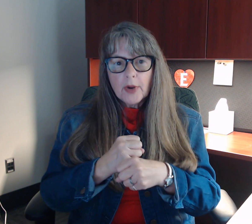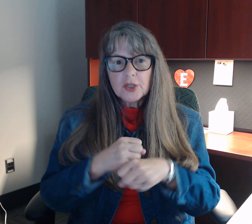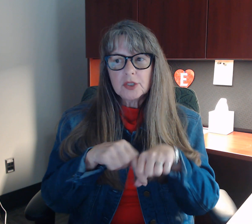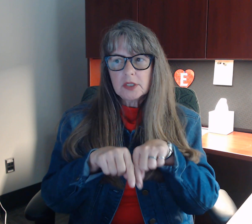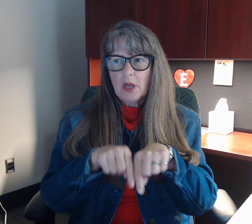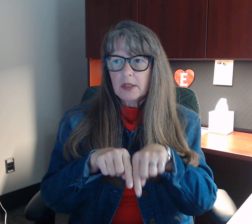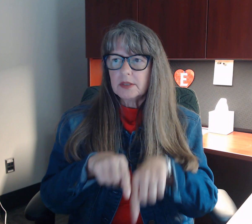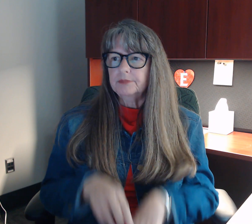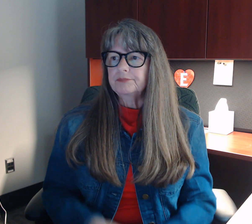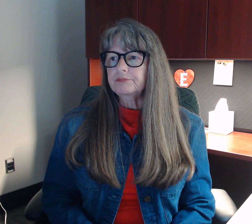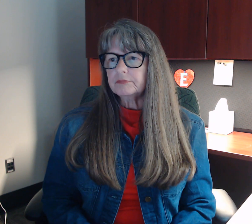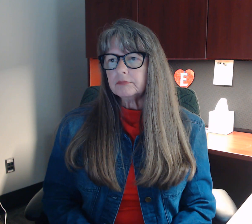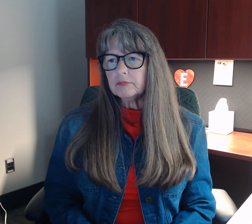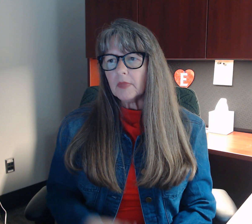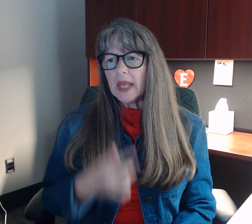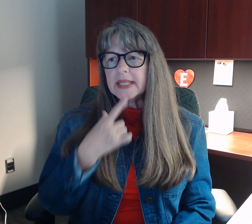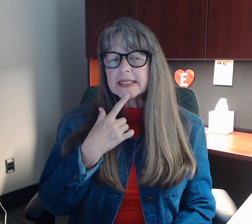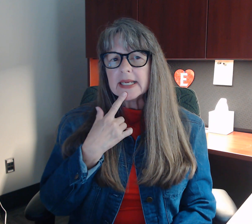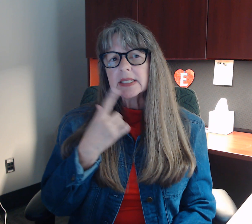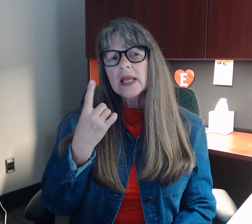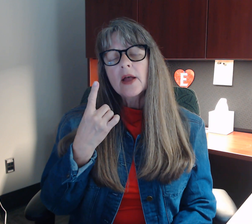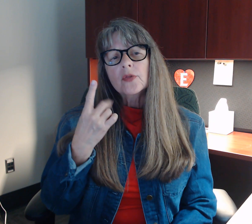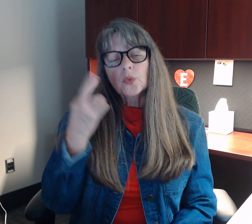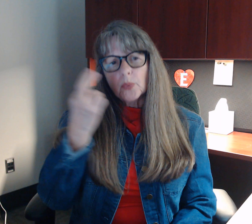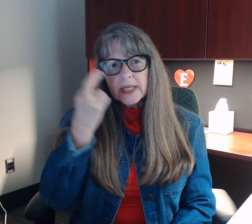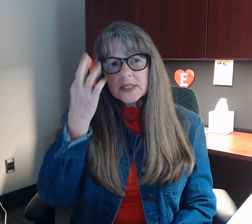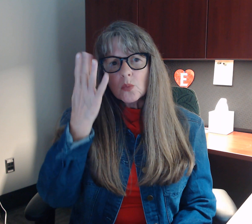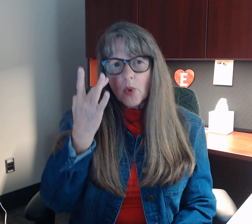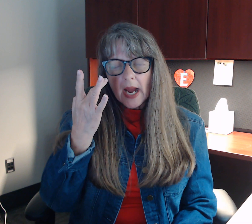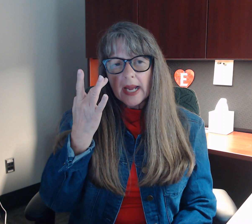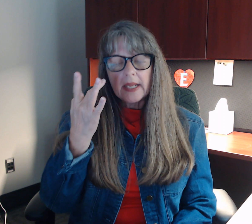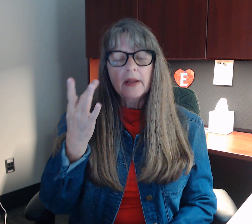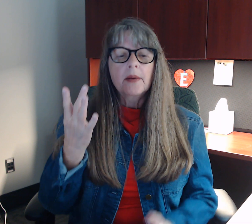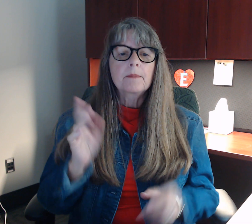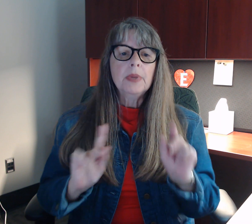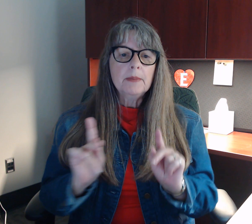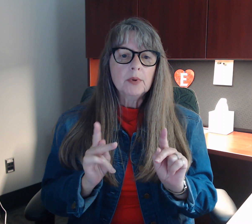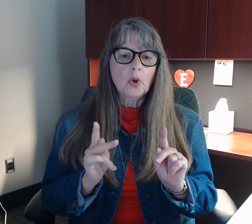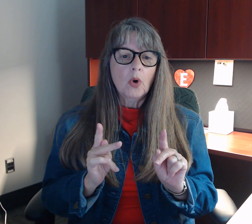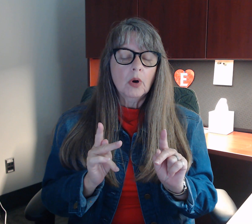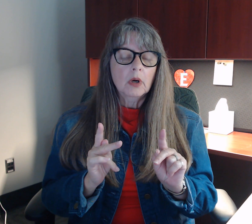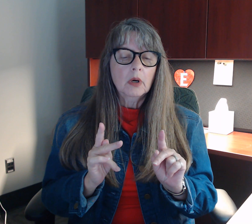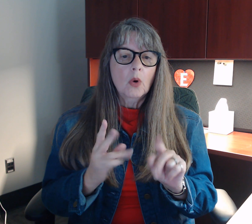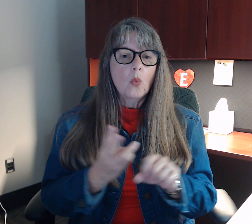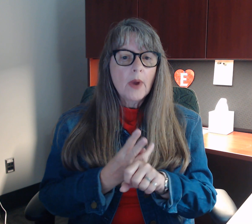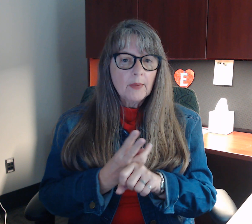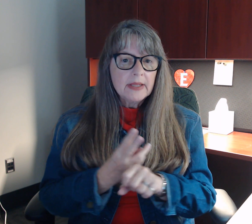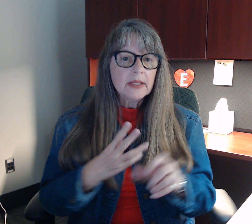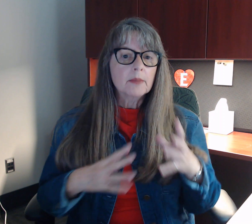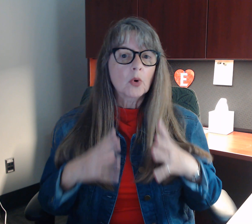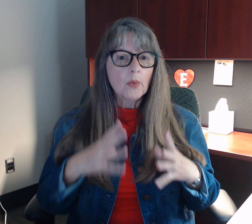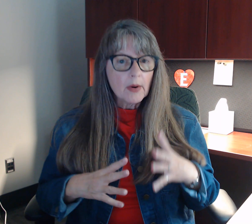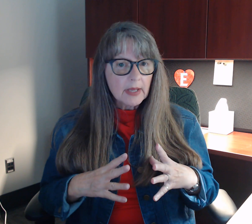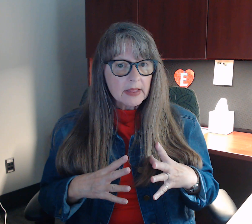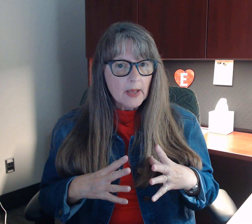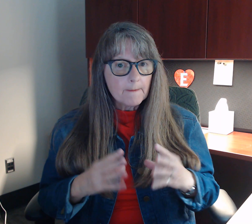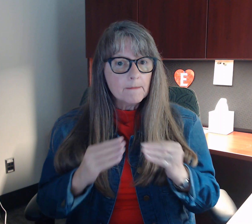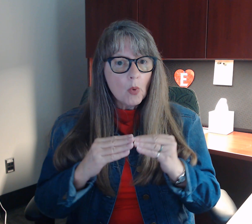compression socks. And it says the reason why people are wearing them